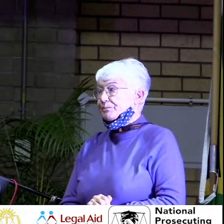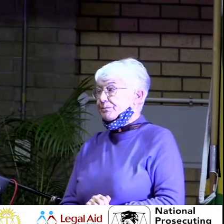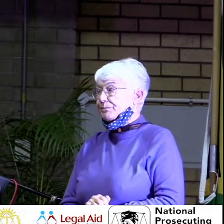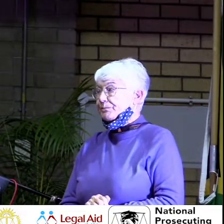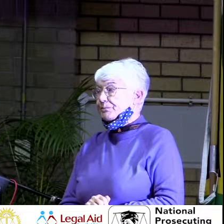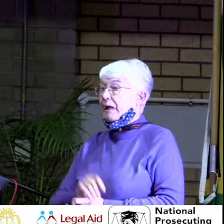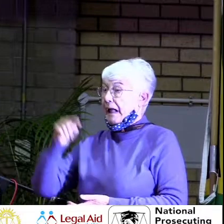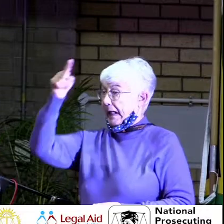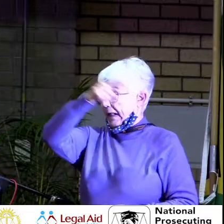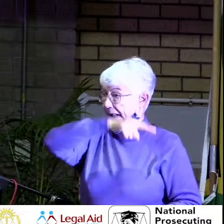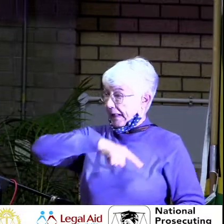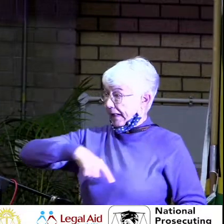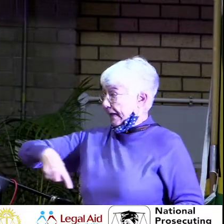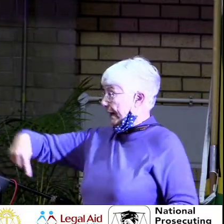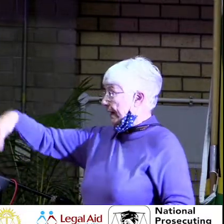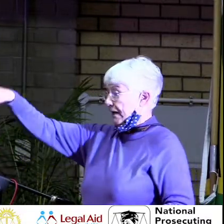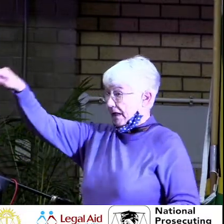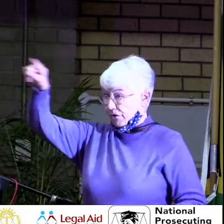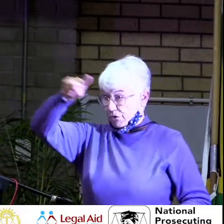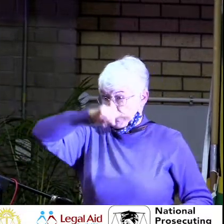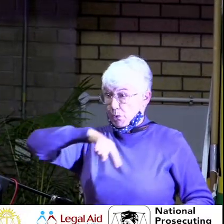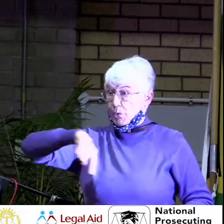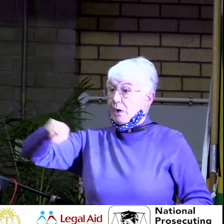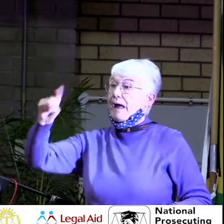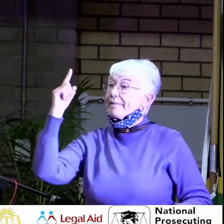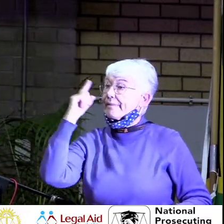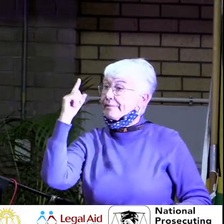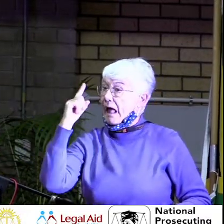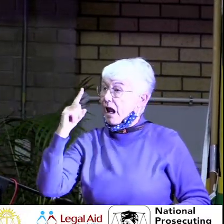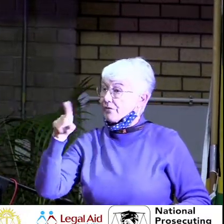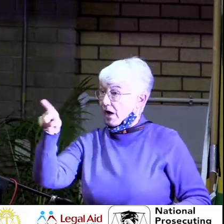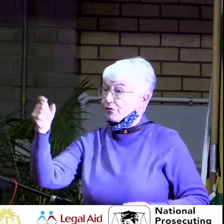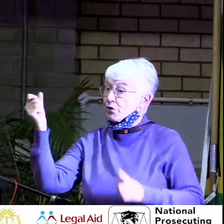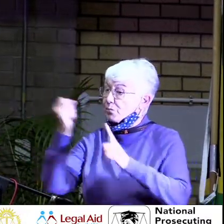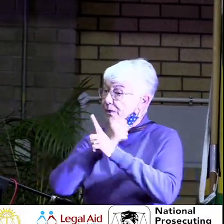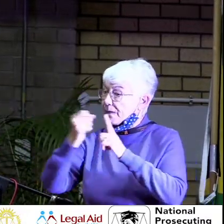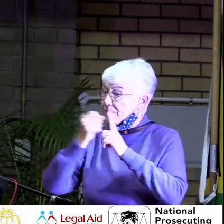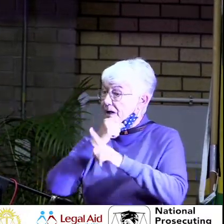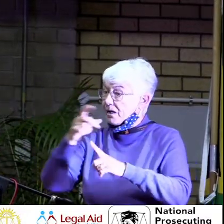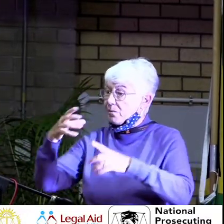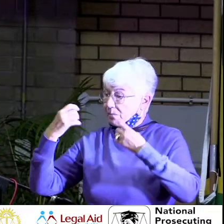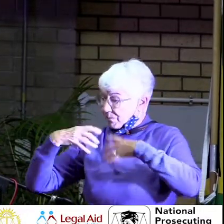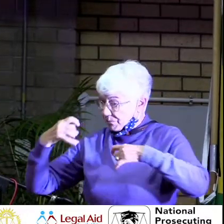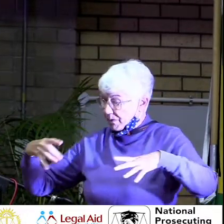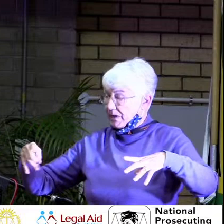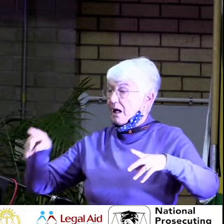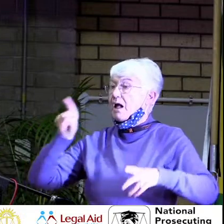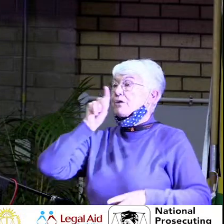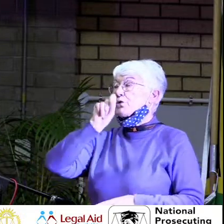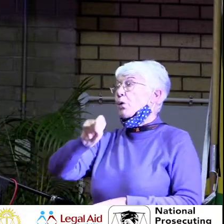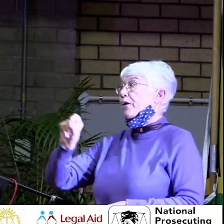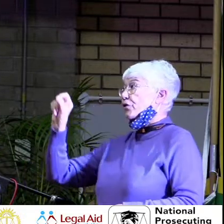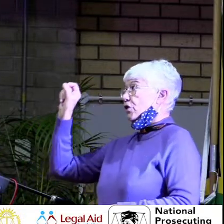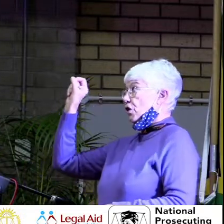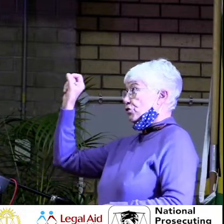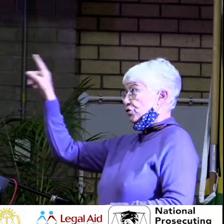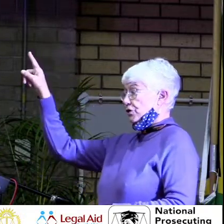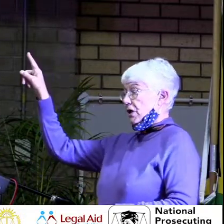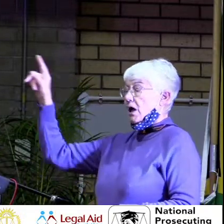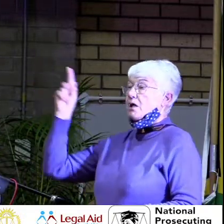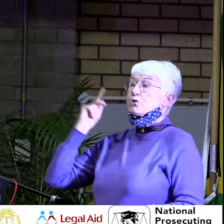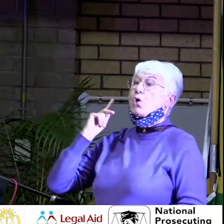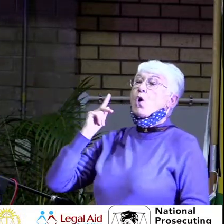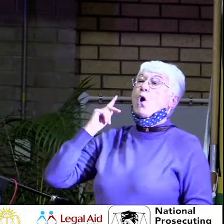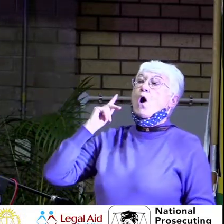to the Karl Bremer Hospital, which is about 15 kilometers, and you have to take